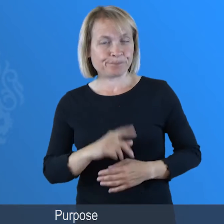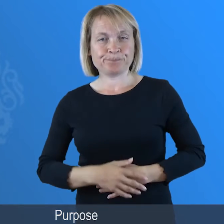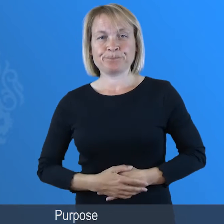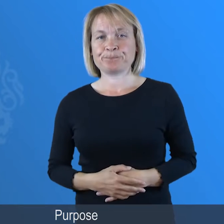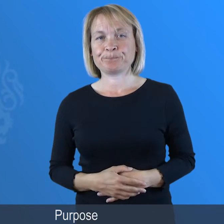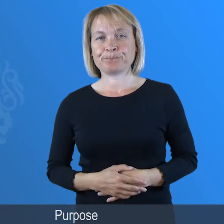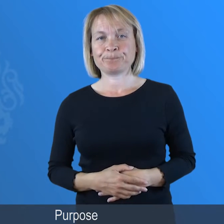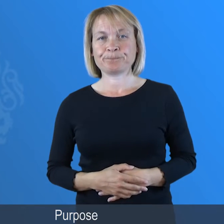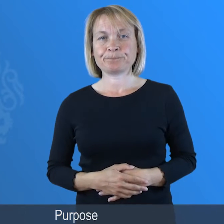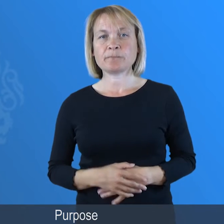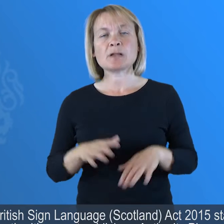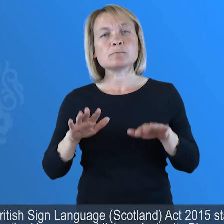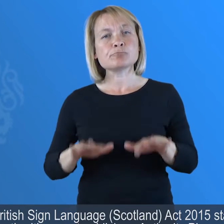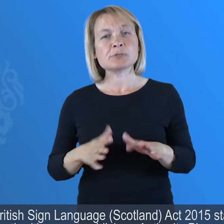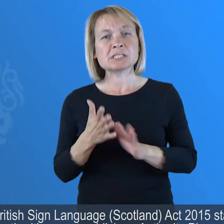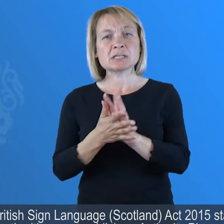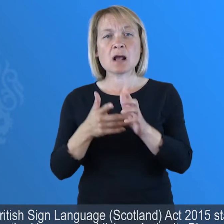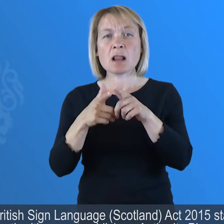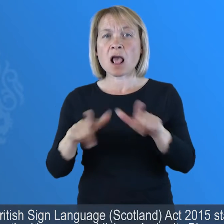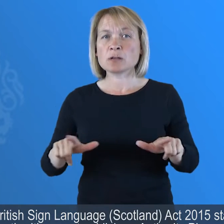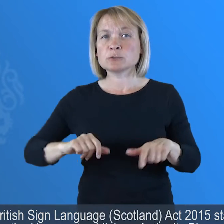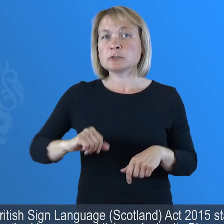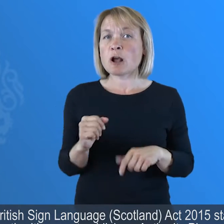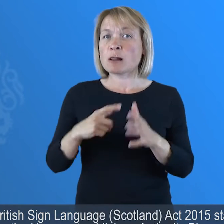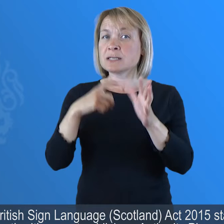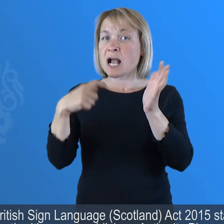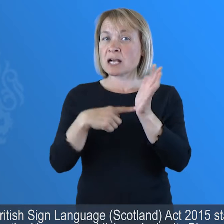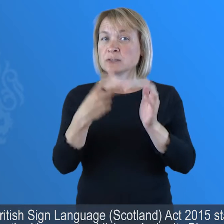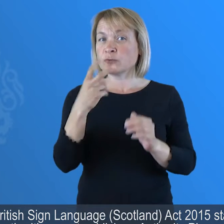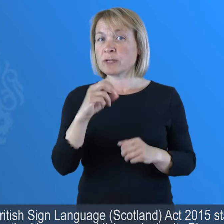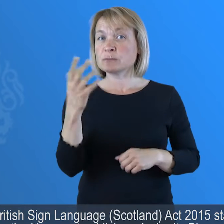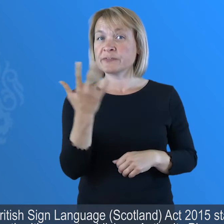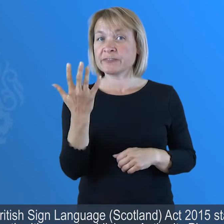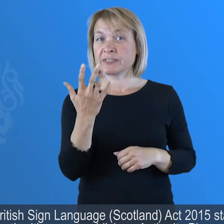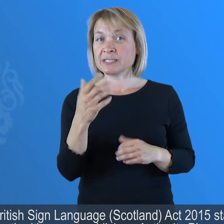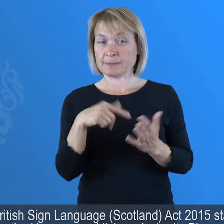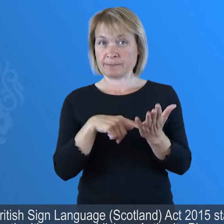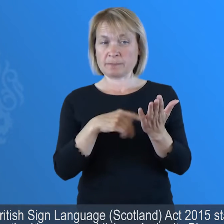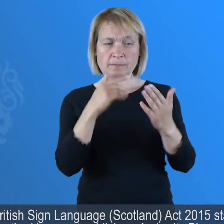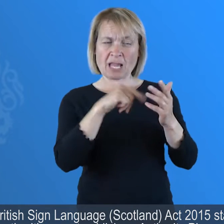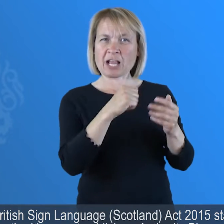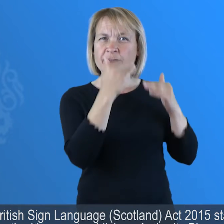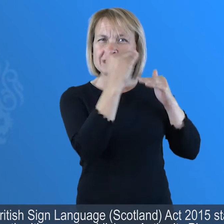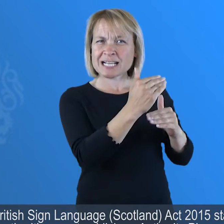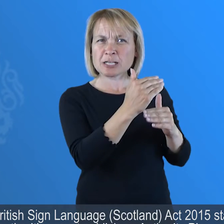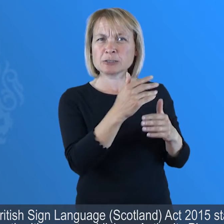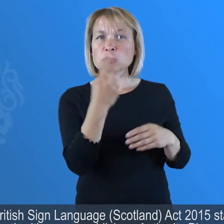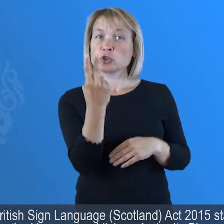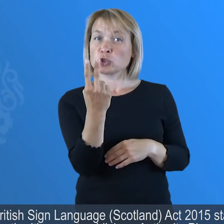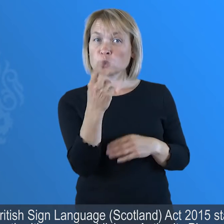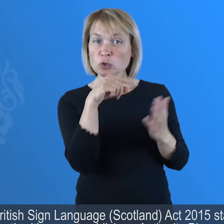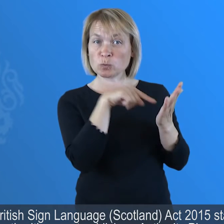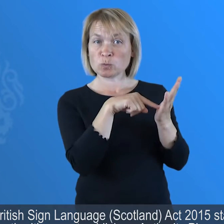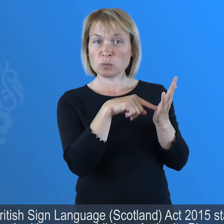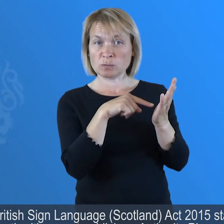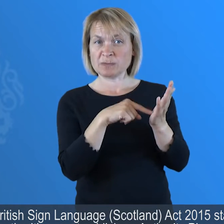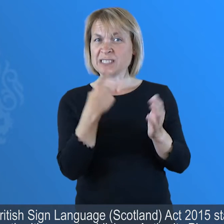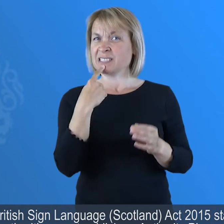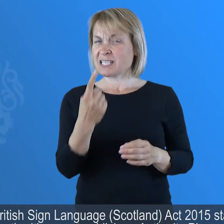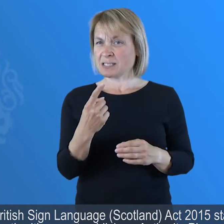Purpose. Section 2 of the British Sign Language Scotland Act 2015 states